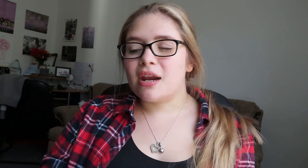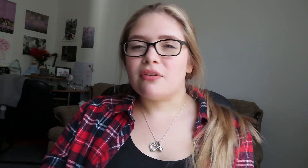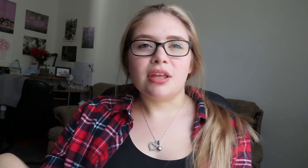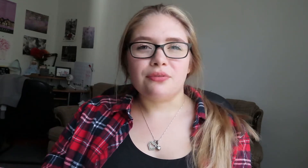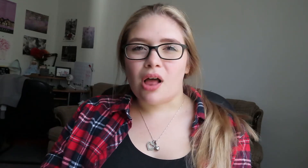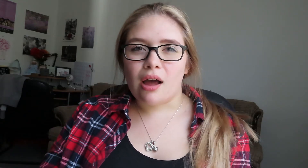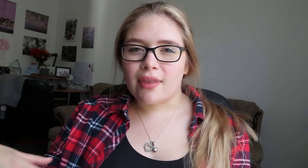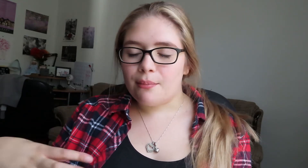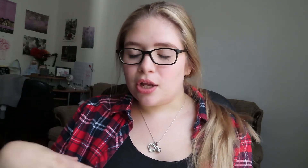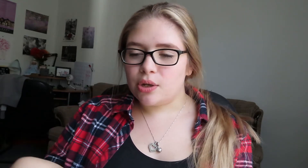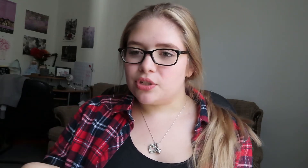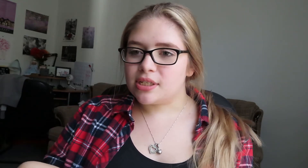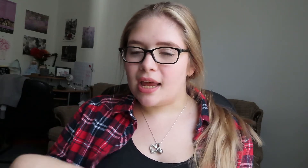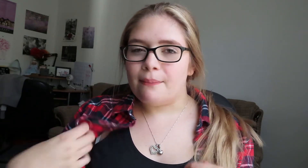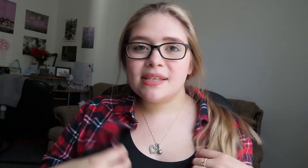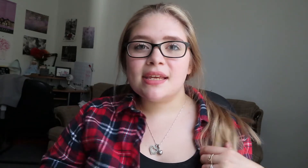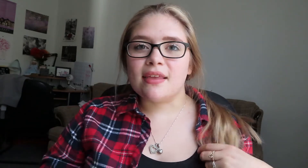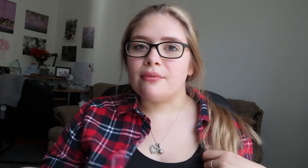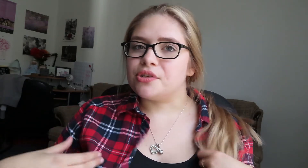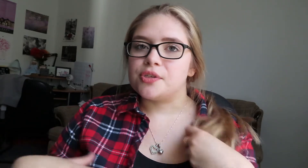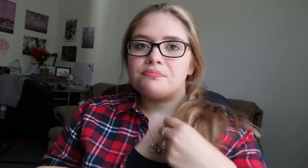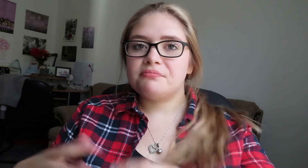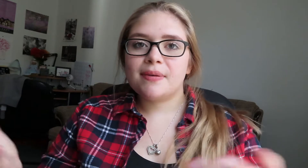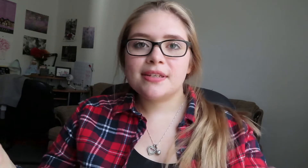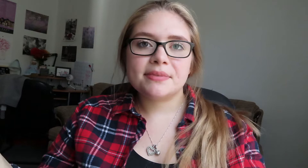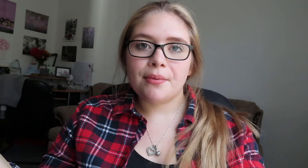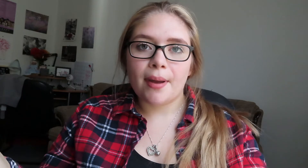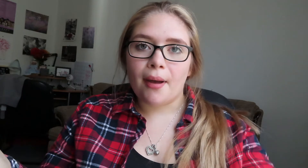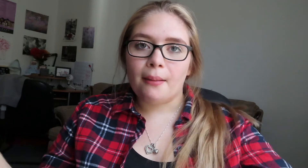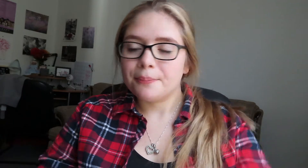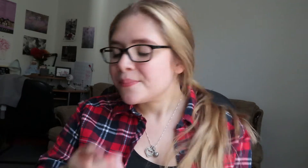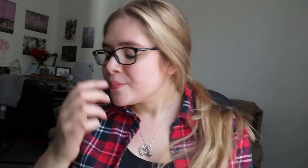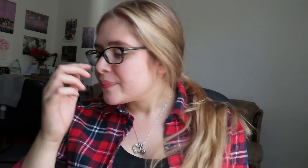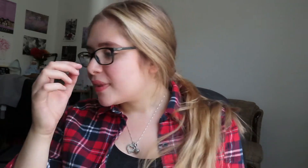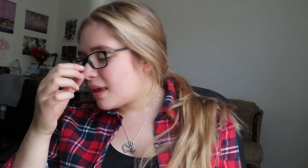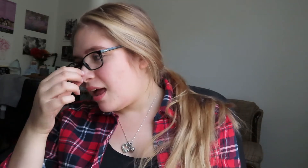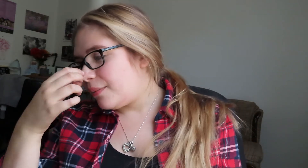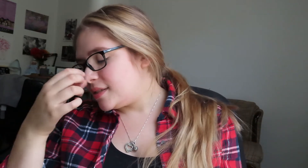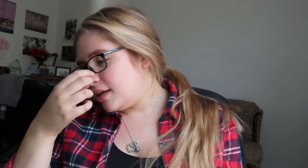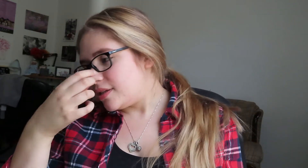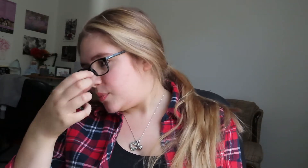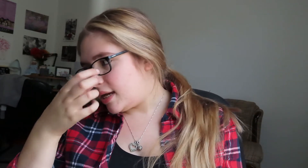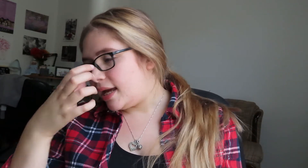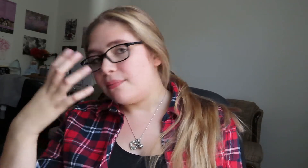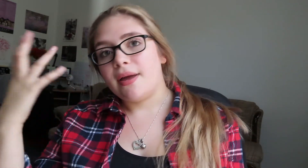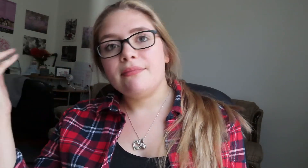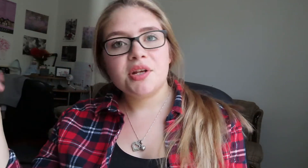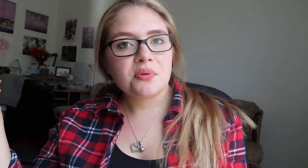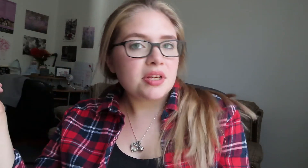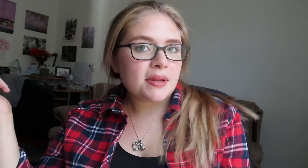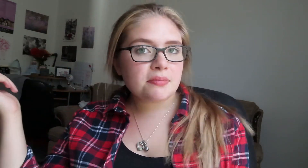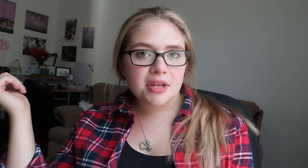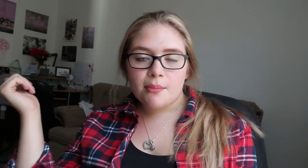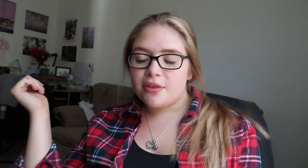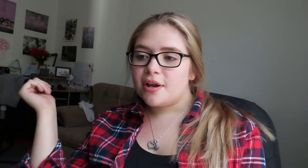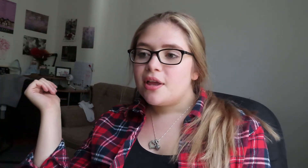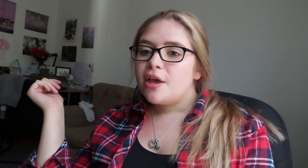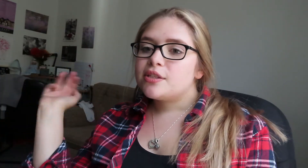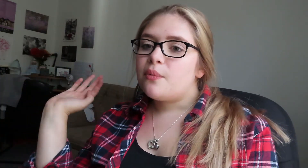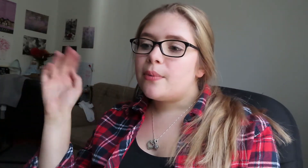why i didn't really vlog that much i was just kind of busy and then i was just spending some time with my mom um i'll see her this weekend but just wanted to spend some time with her so we